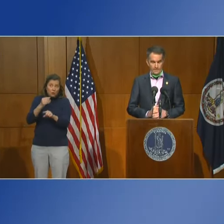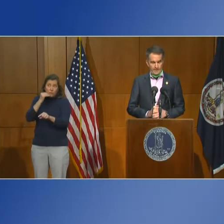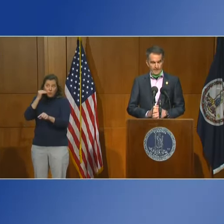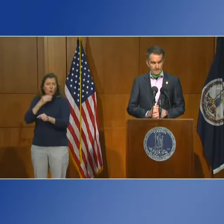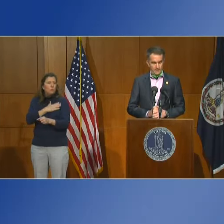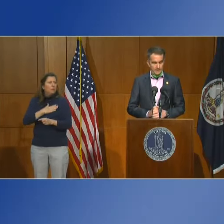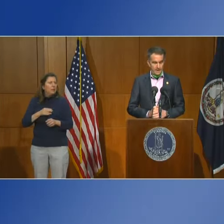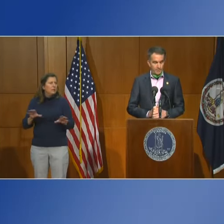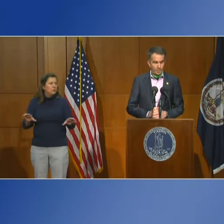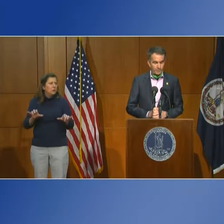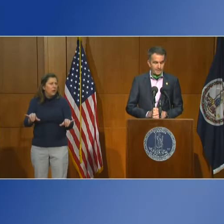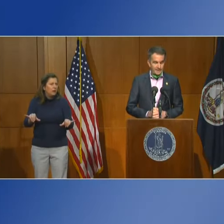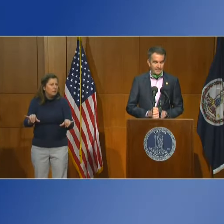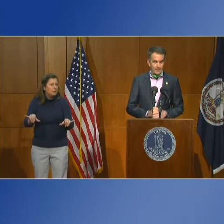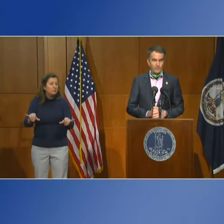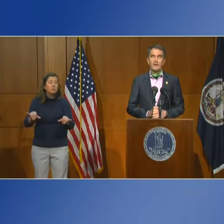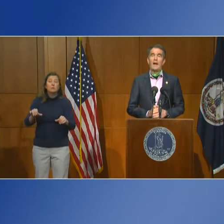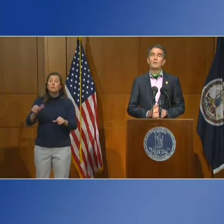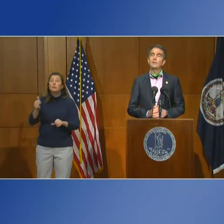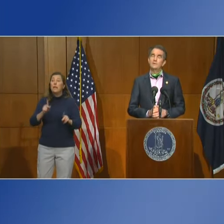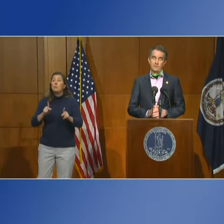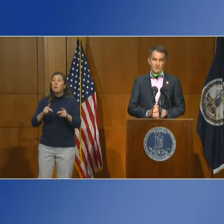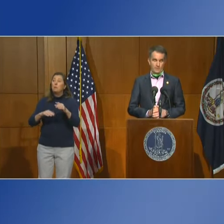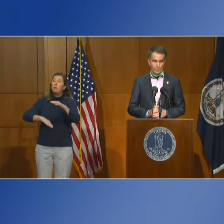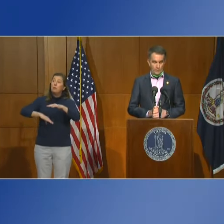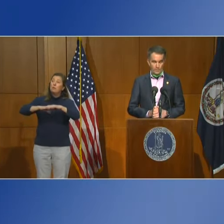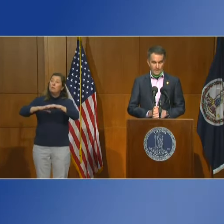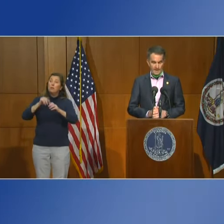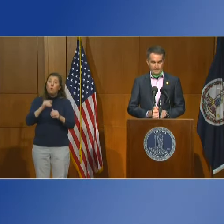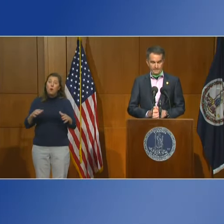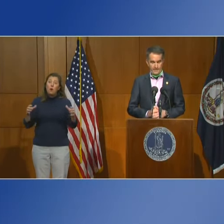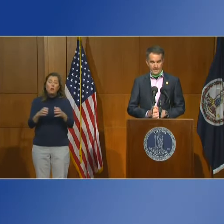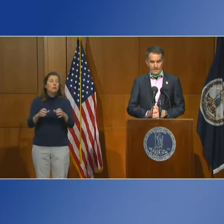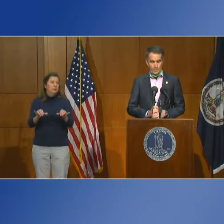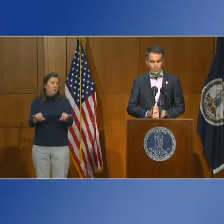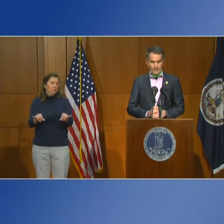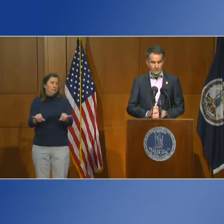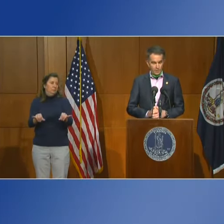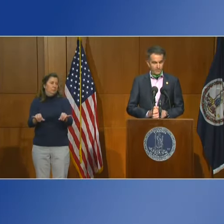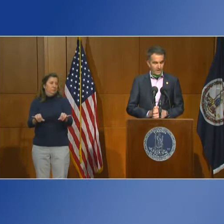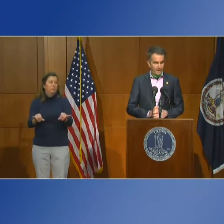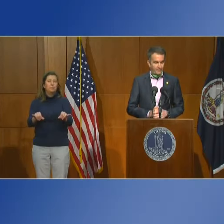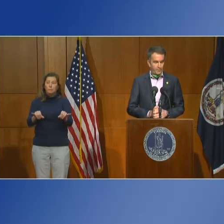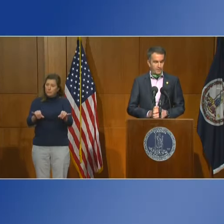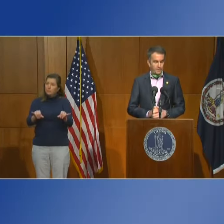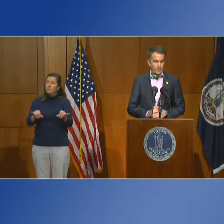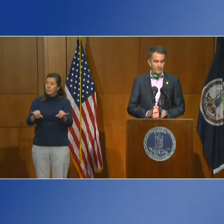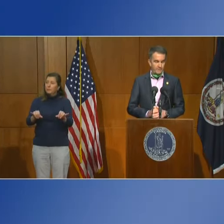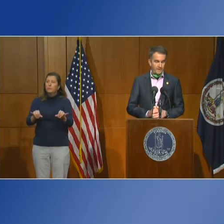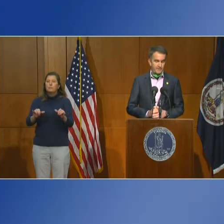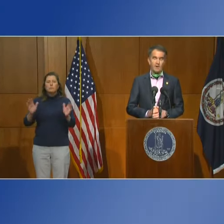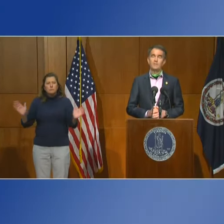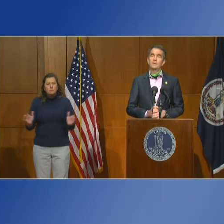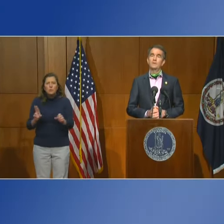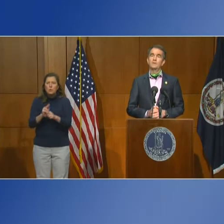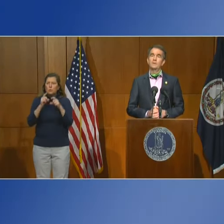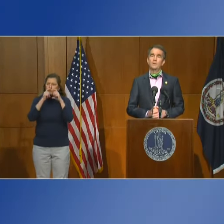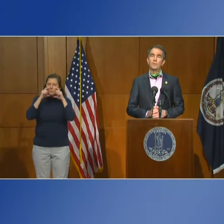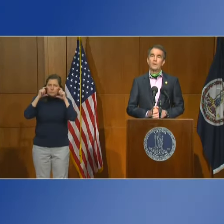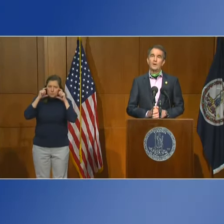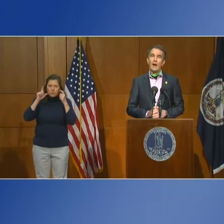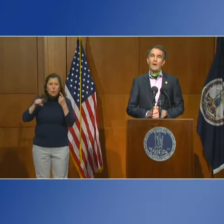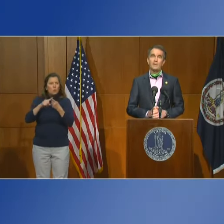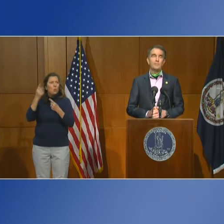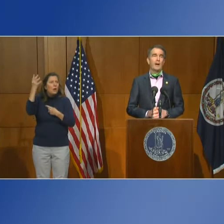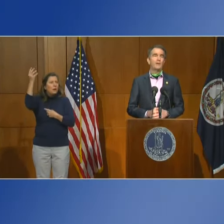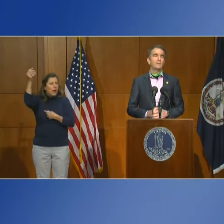so. The 10-person limit on gatherings will remain. We encourage everyone to wear face coverings